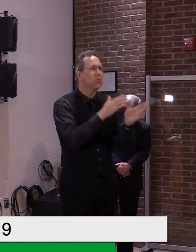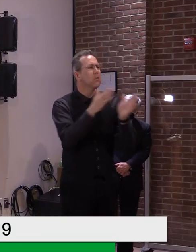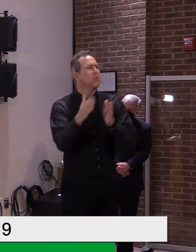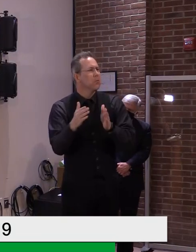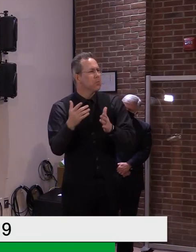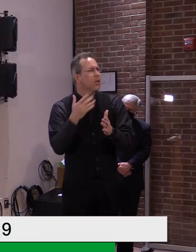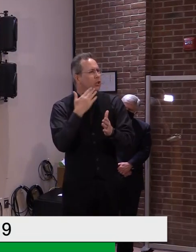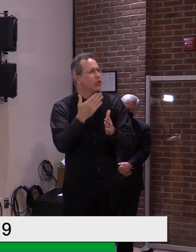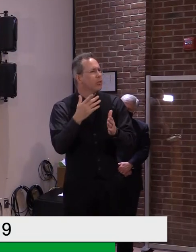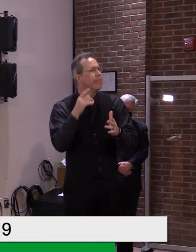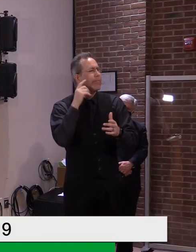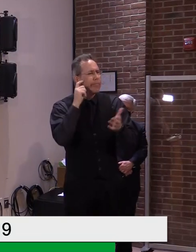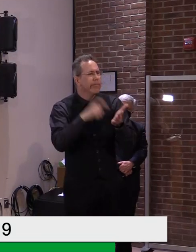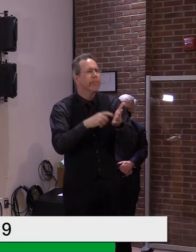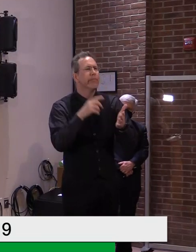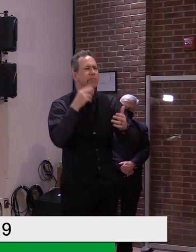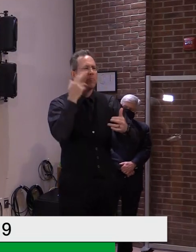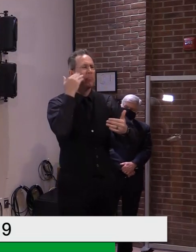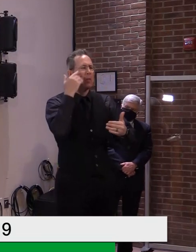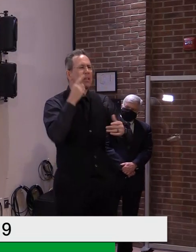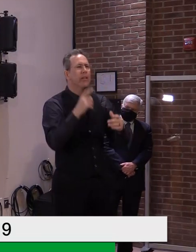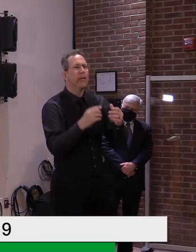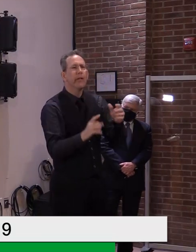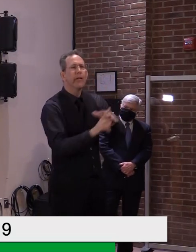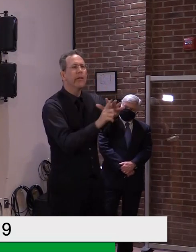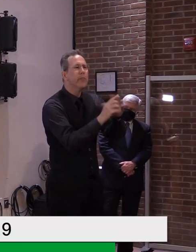cases. I do know that on campus,